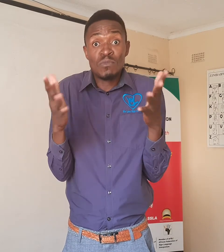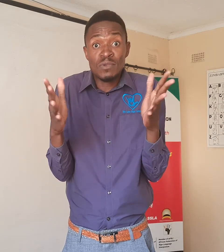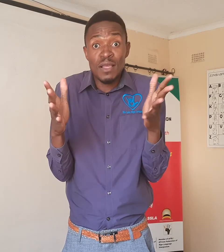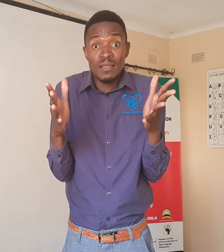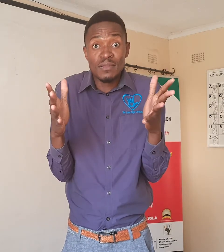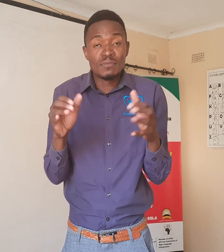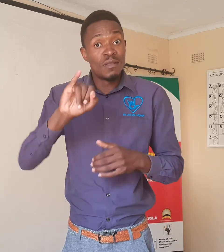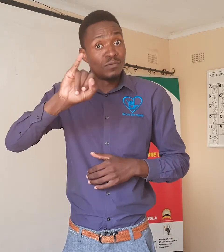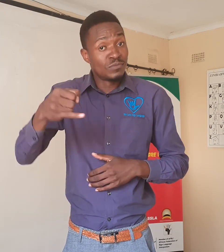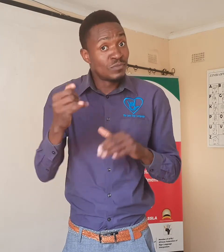July,